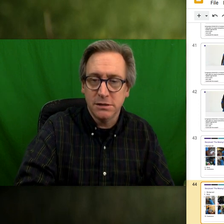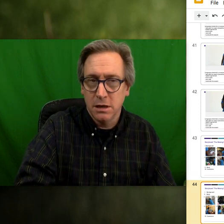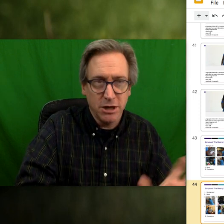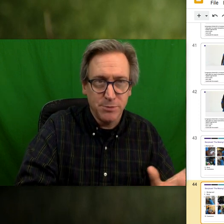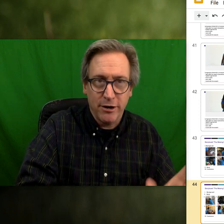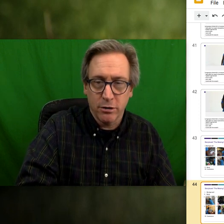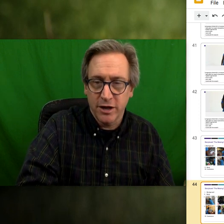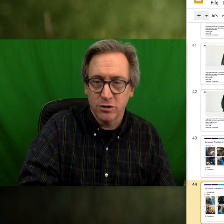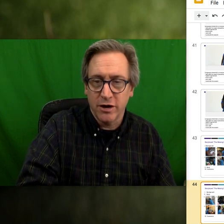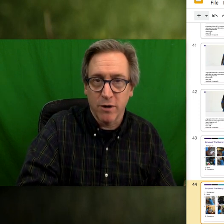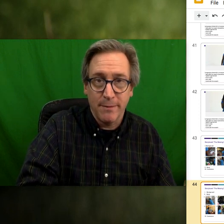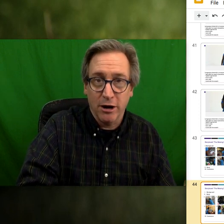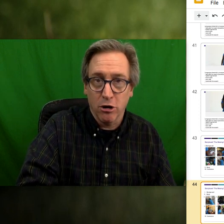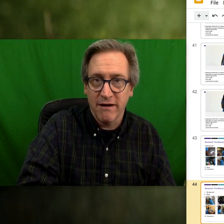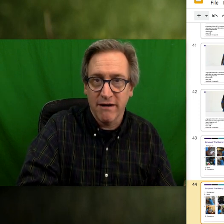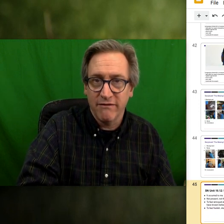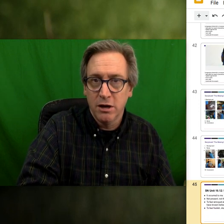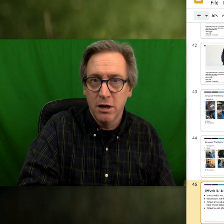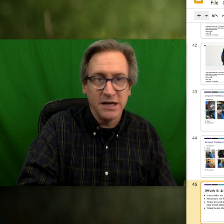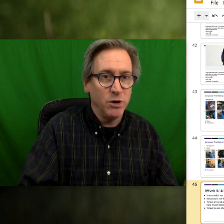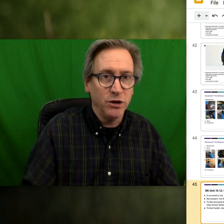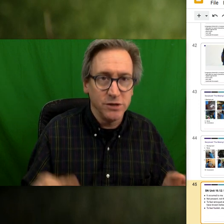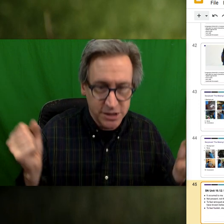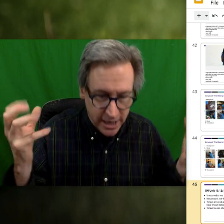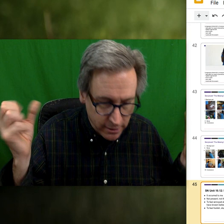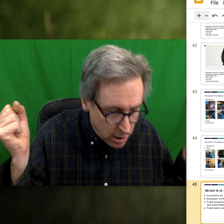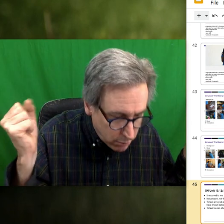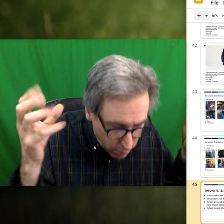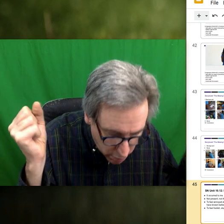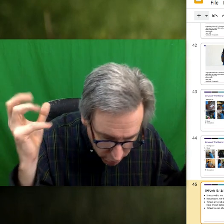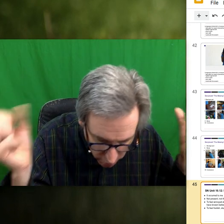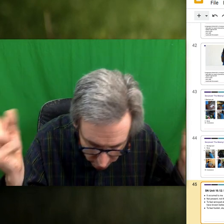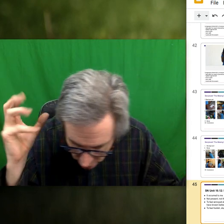points, much better than trying to write a paragraph. Because what you'll do is you'll sign,